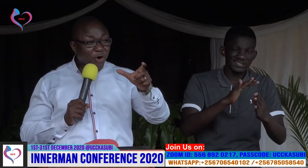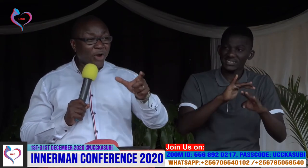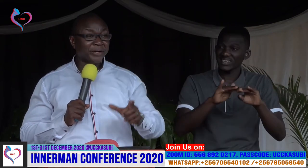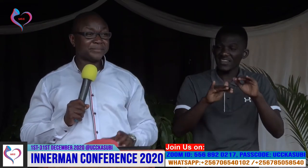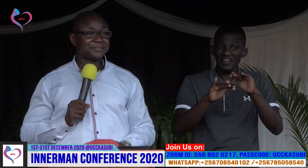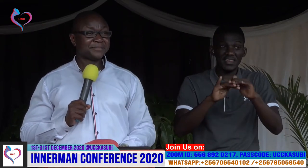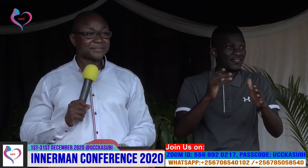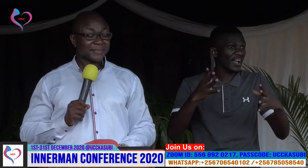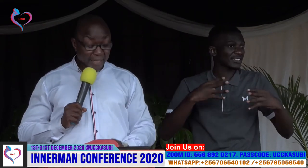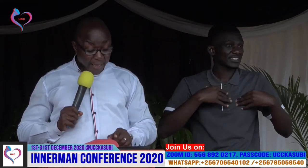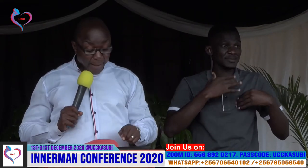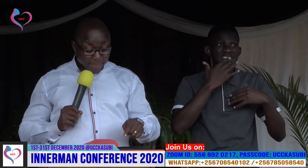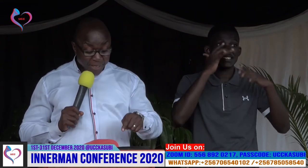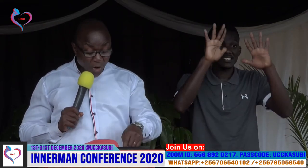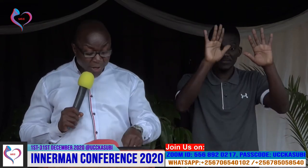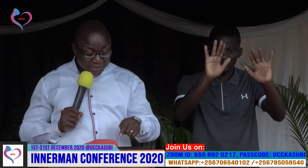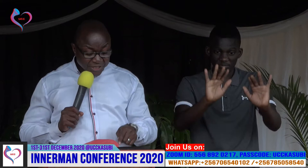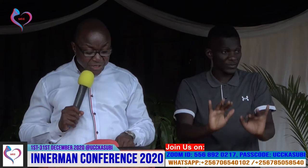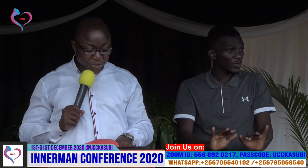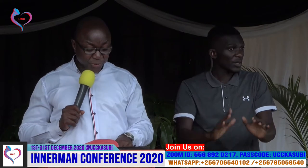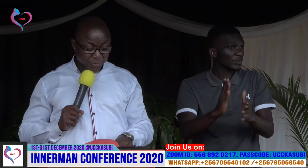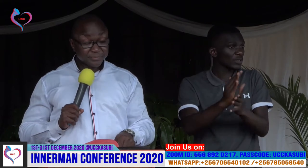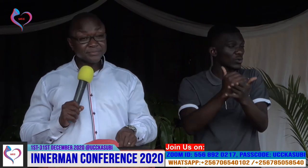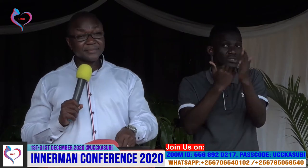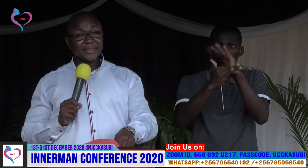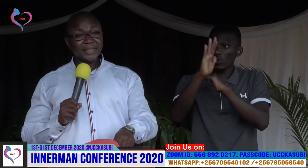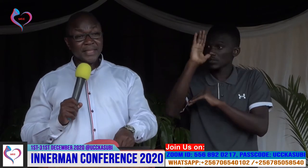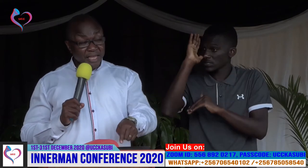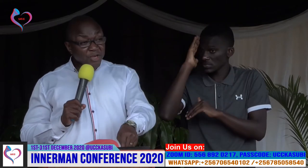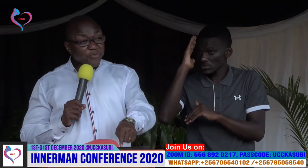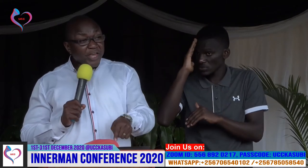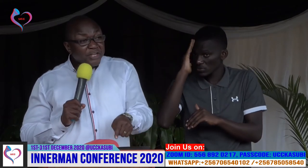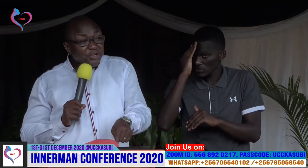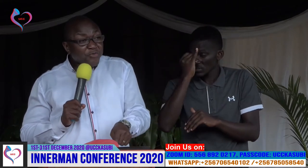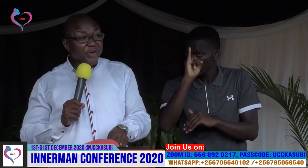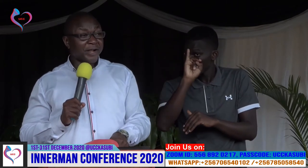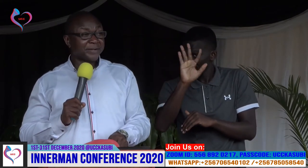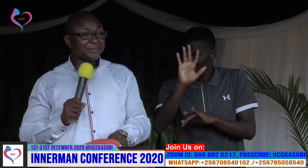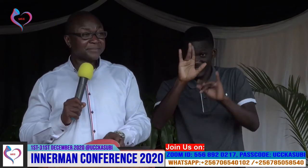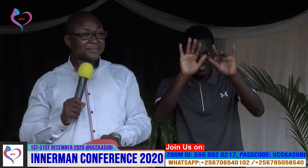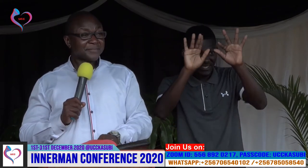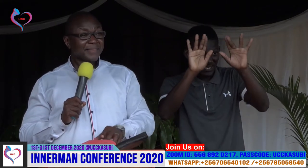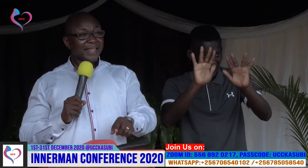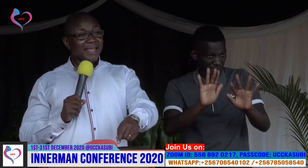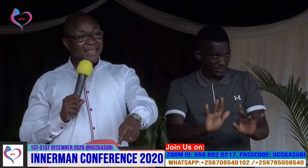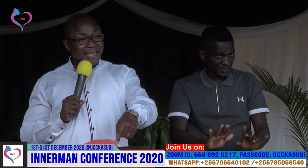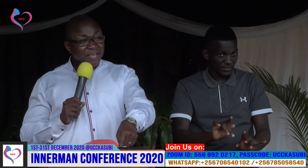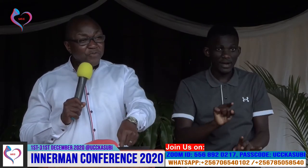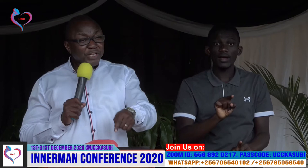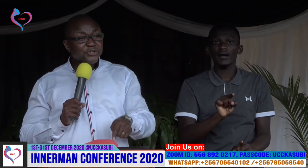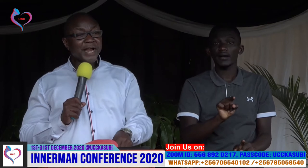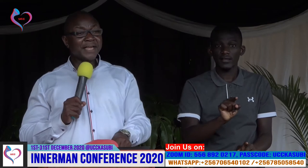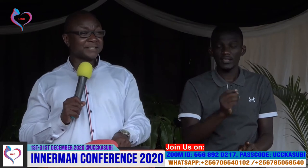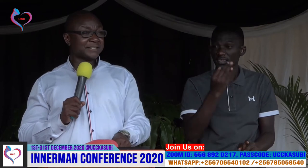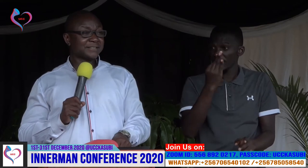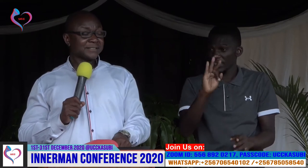dew fall. Because he knew if the dew fell, if